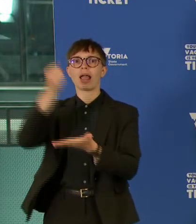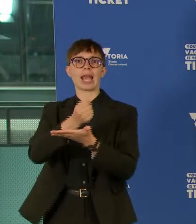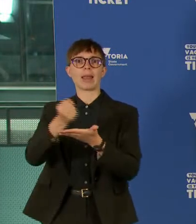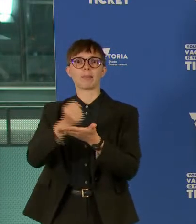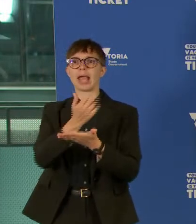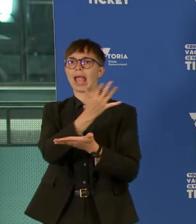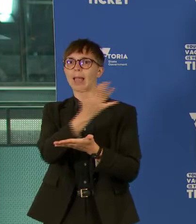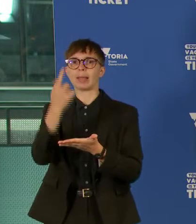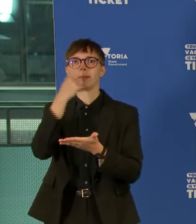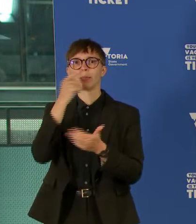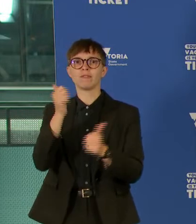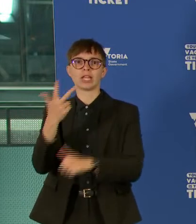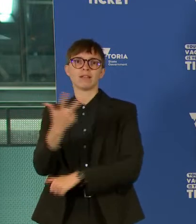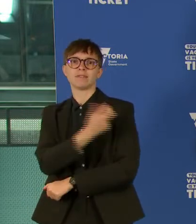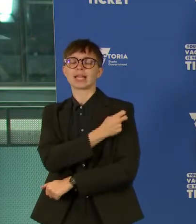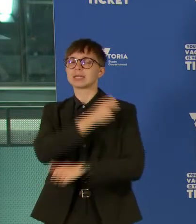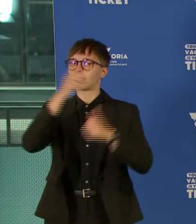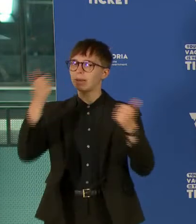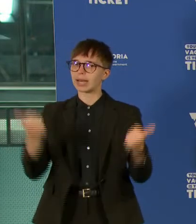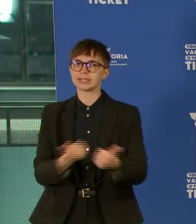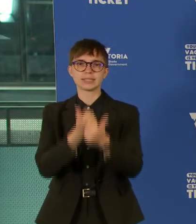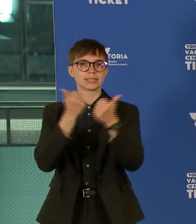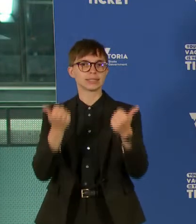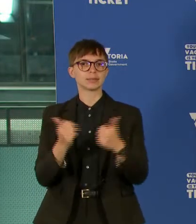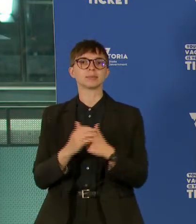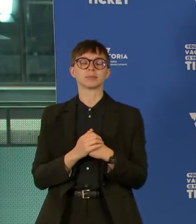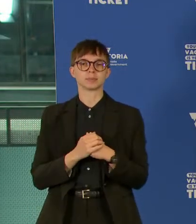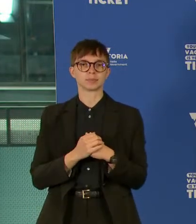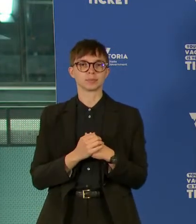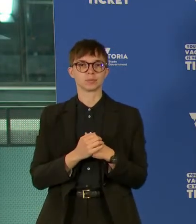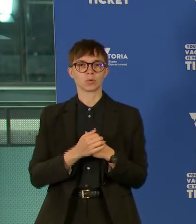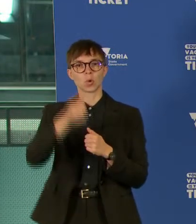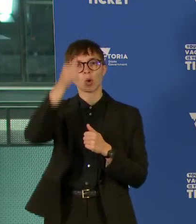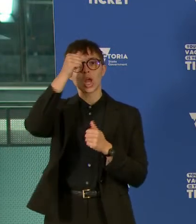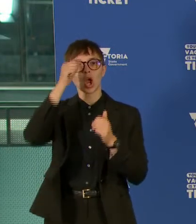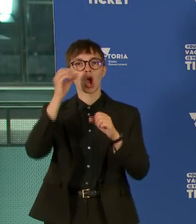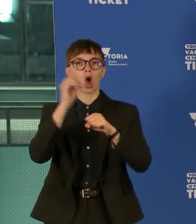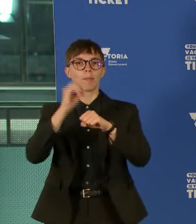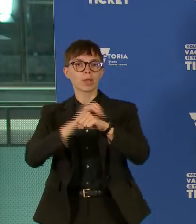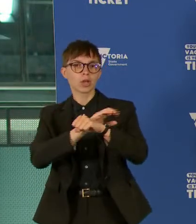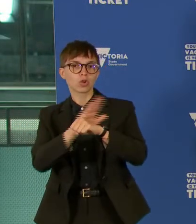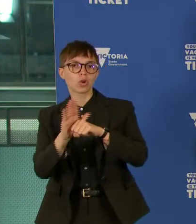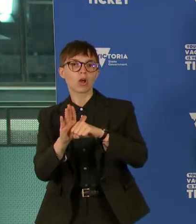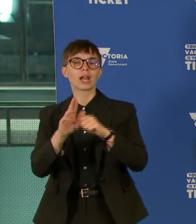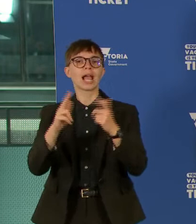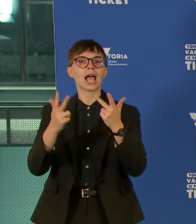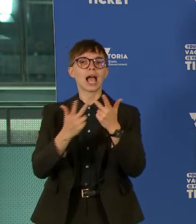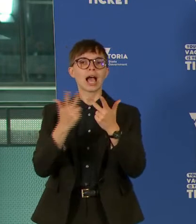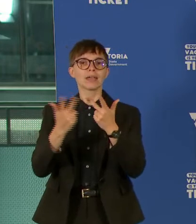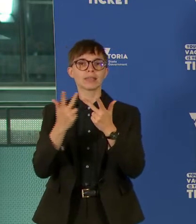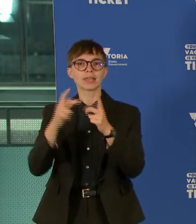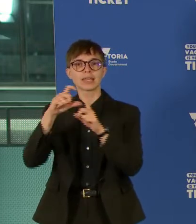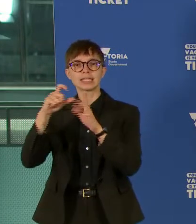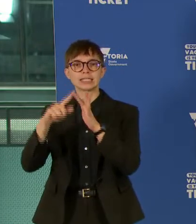Omicron subvariant wave, but what we know is that